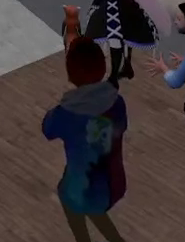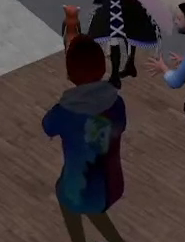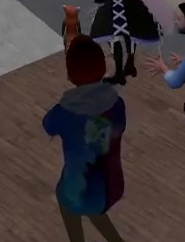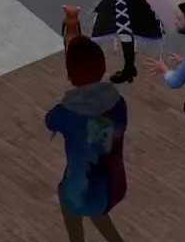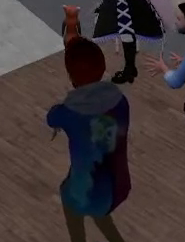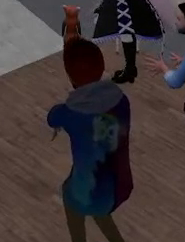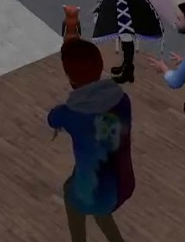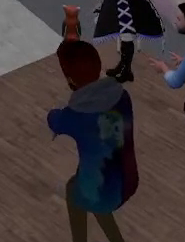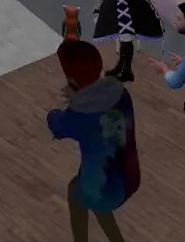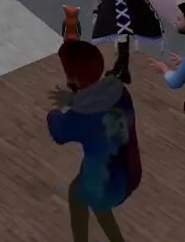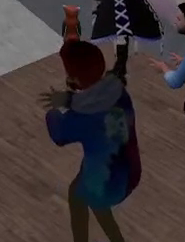Doing alright, you?